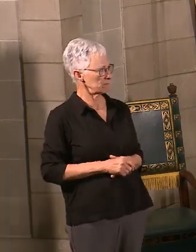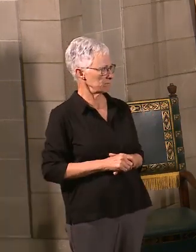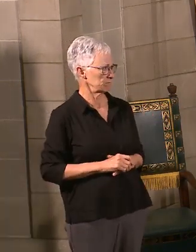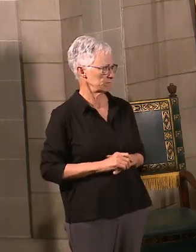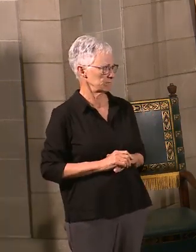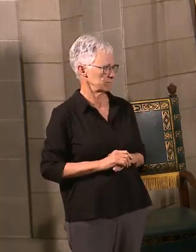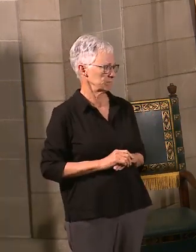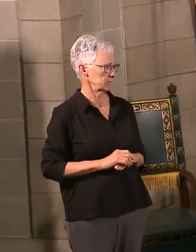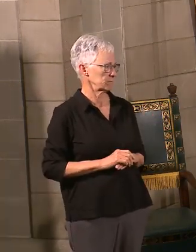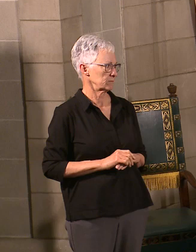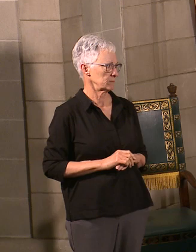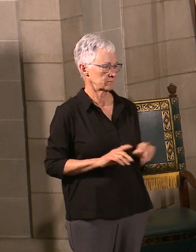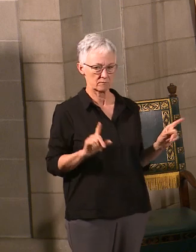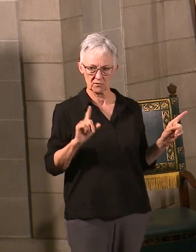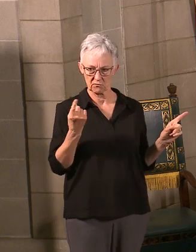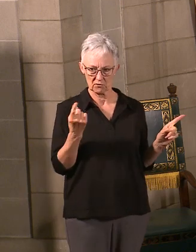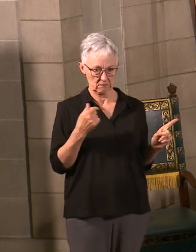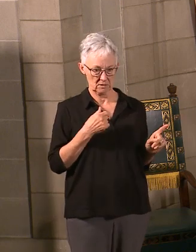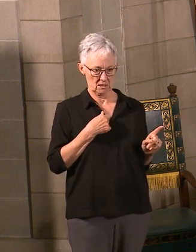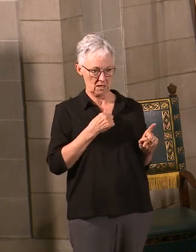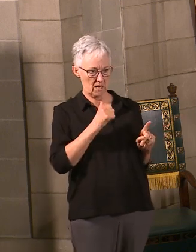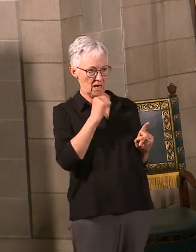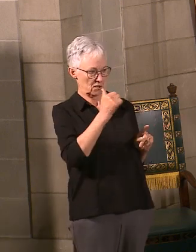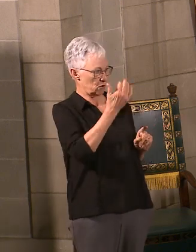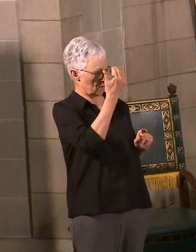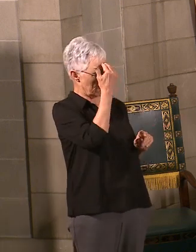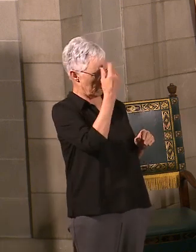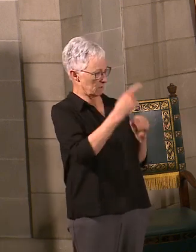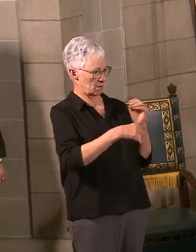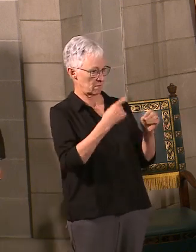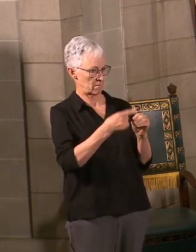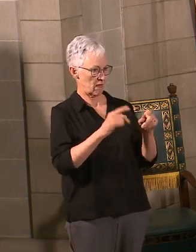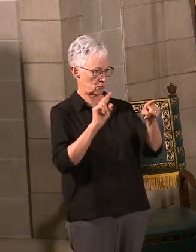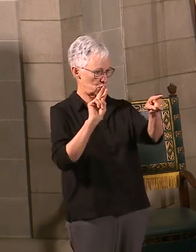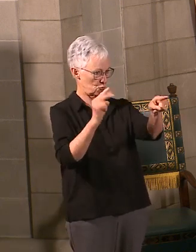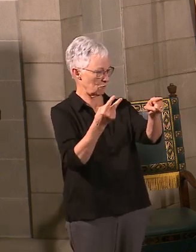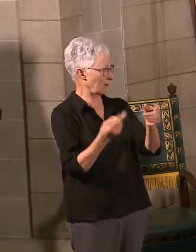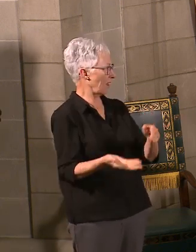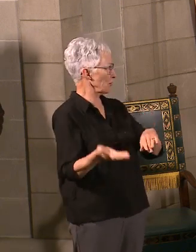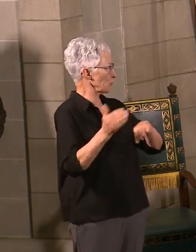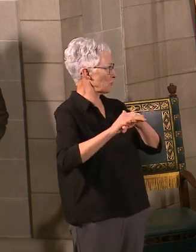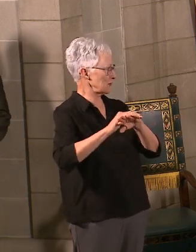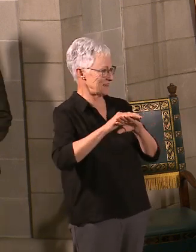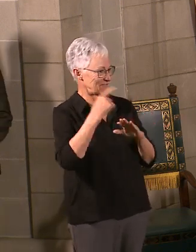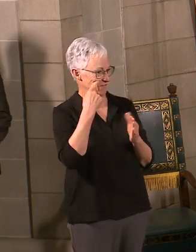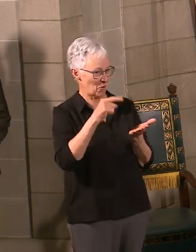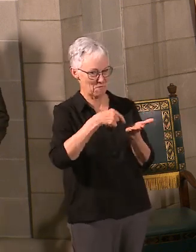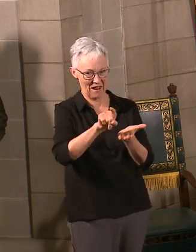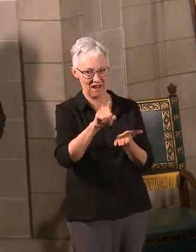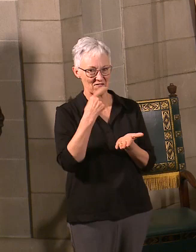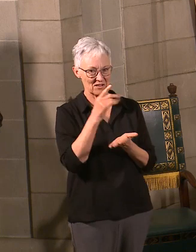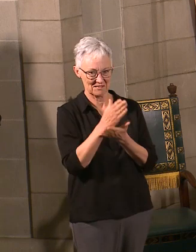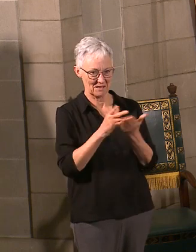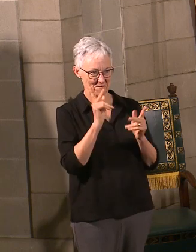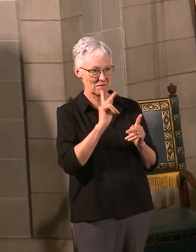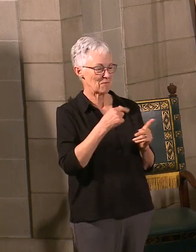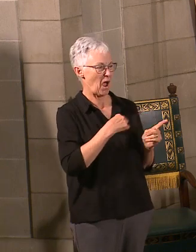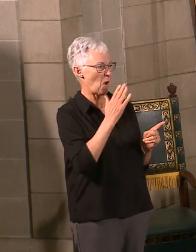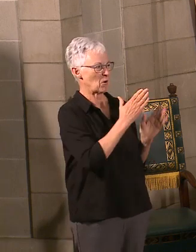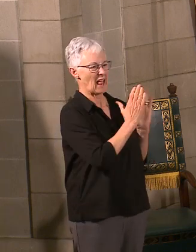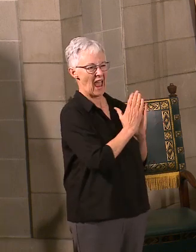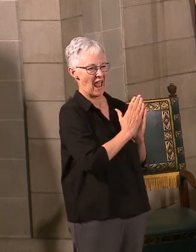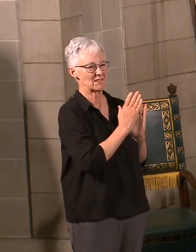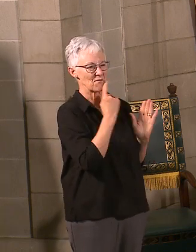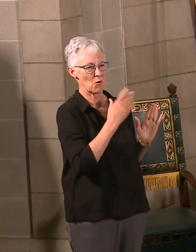Well, first of all, I didn't know about this $2 bump, so I'm going to ask the governor for this $2 bump now that I know about it.